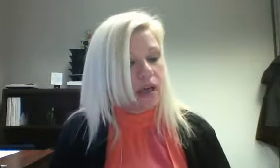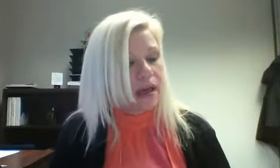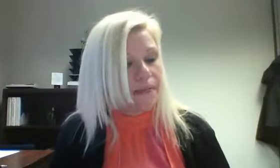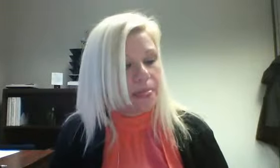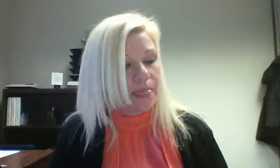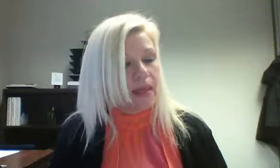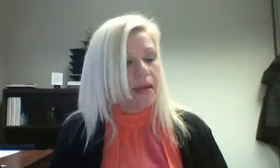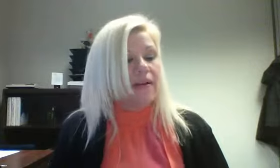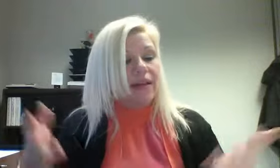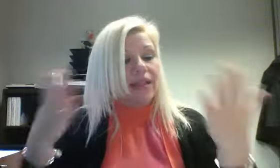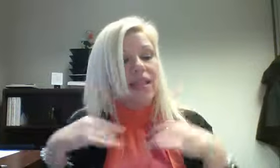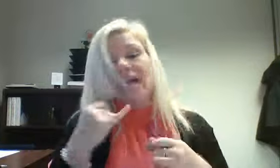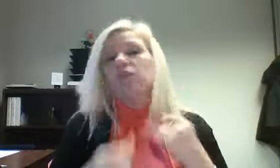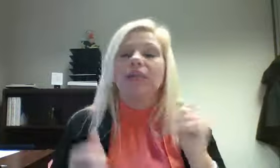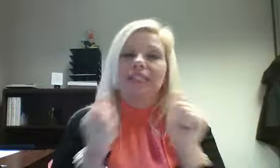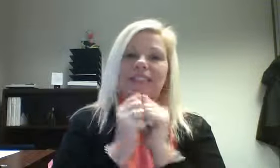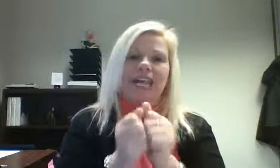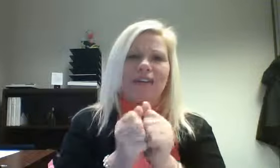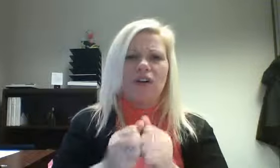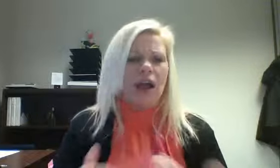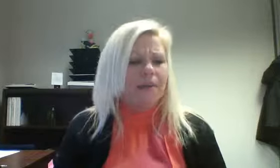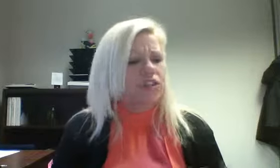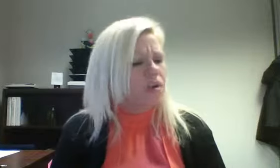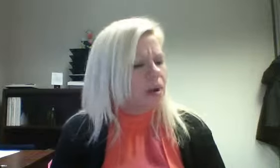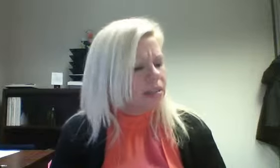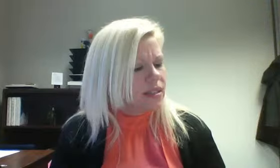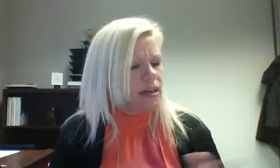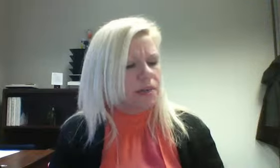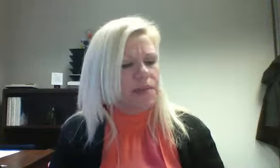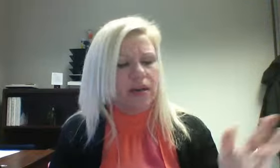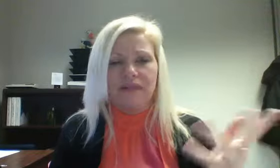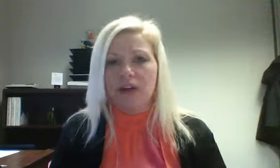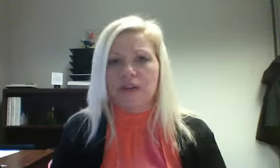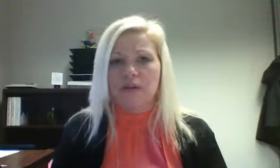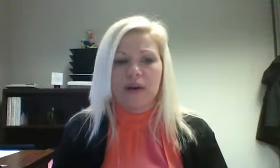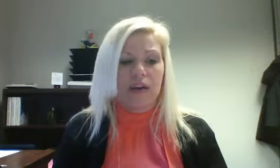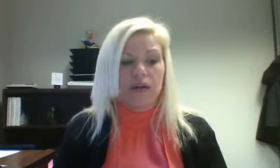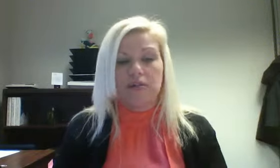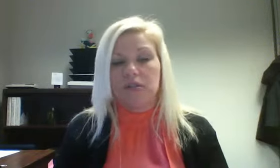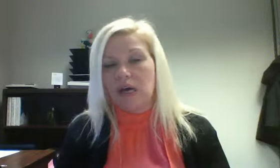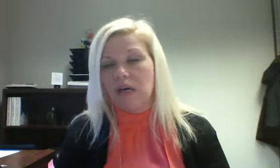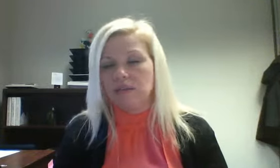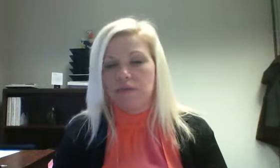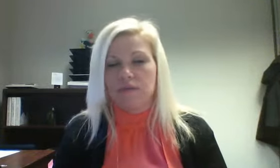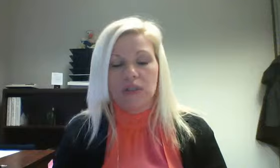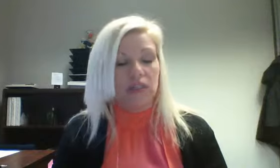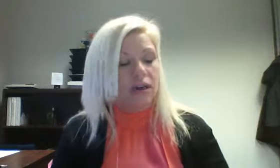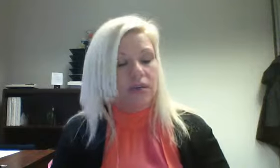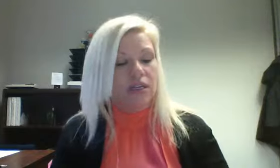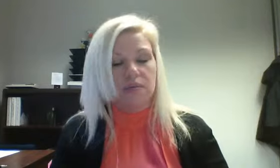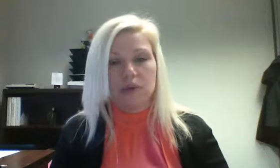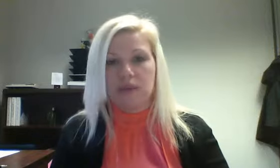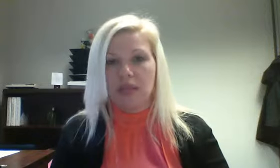okay? Last one, together. I'm not sure why it's in here, but I figured I'd throw it in here. It's not really, I don't think it's supposed to be in